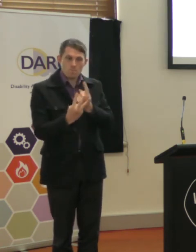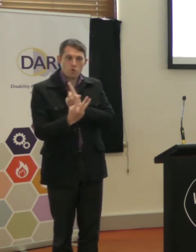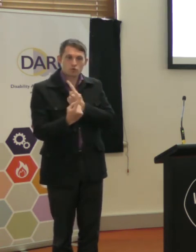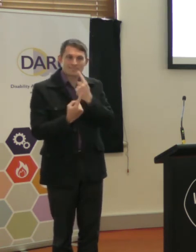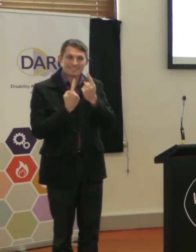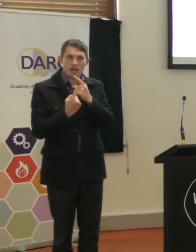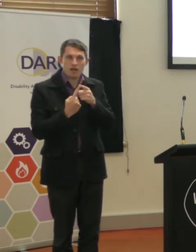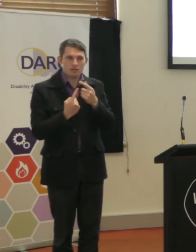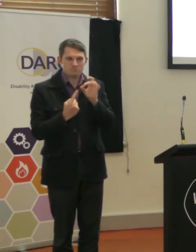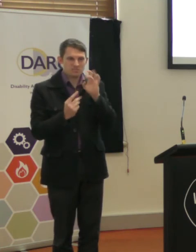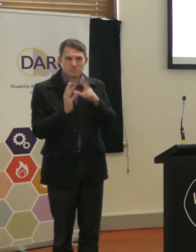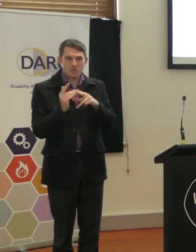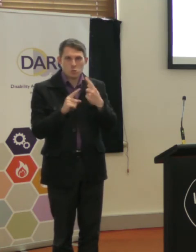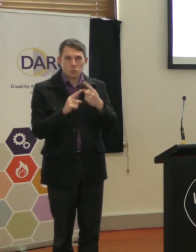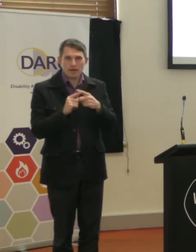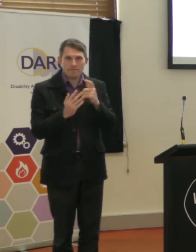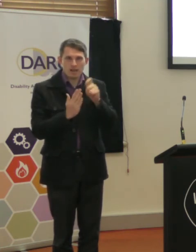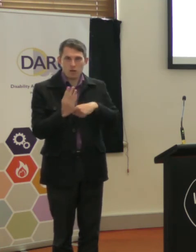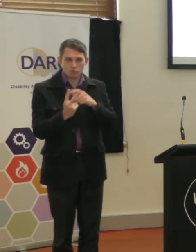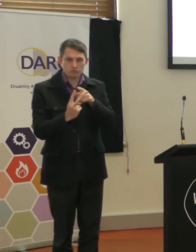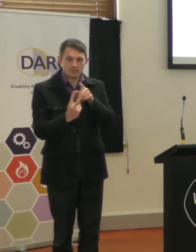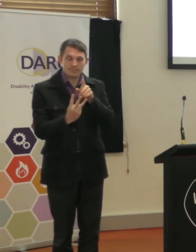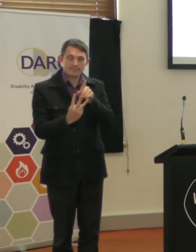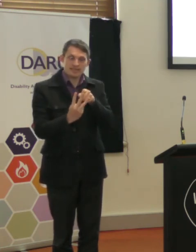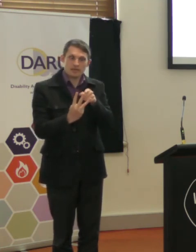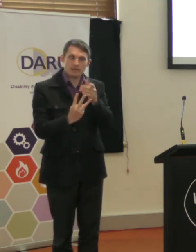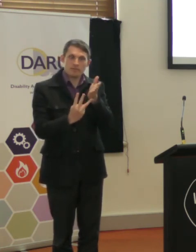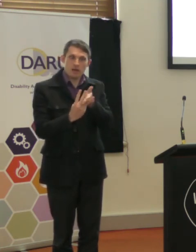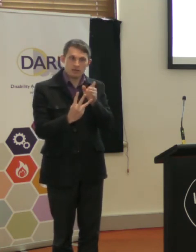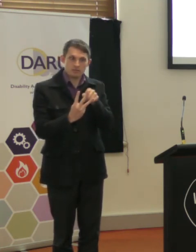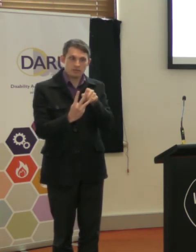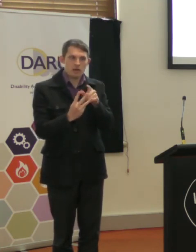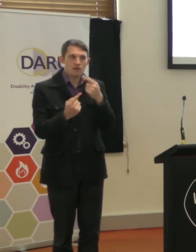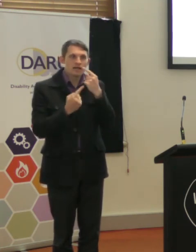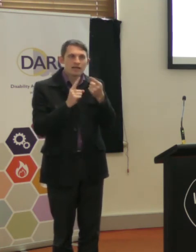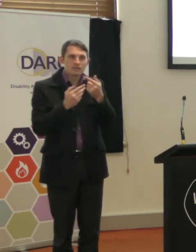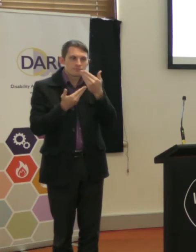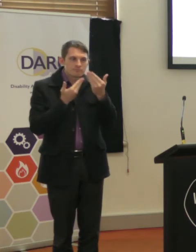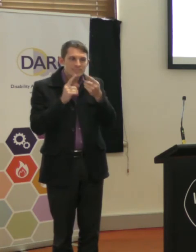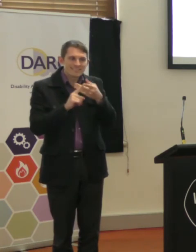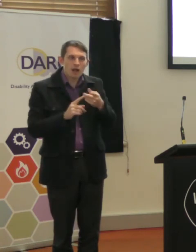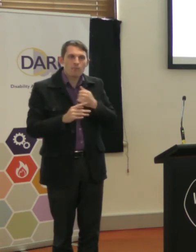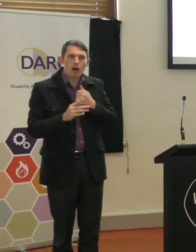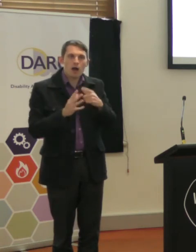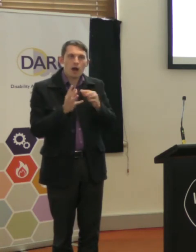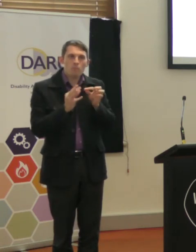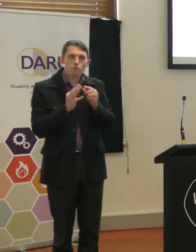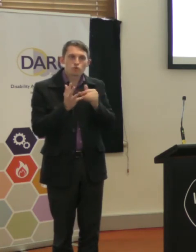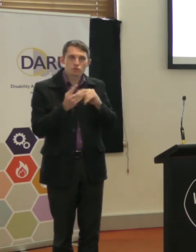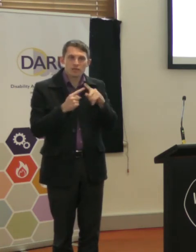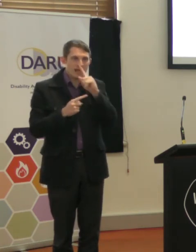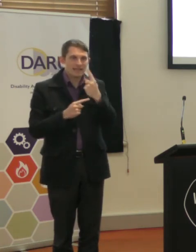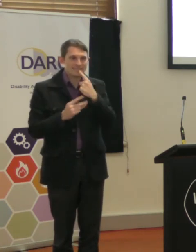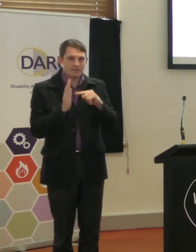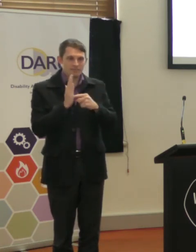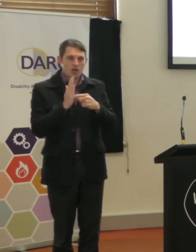10 minutes. The second part is the details of the abuse that you experienced, and it is not sufficient to say I was sexually